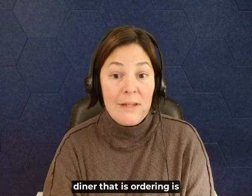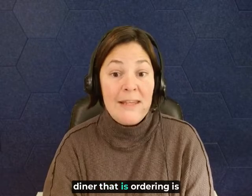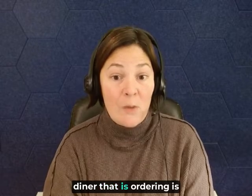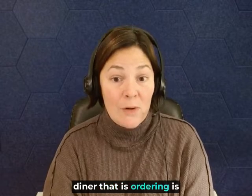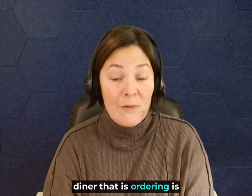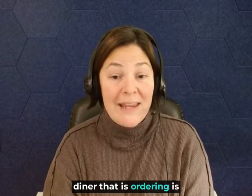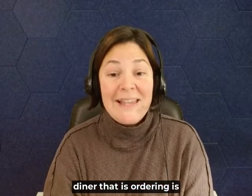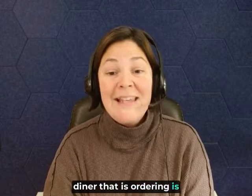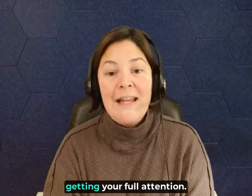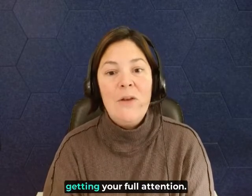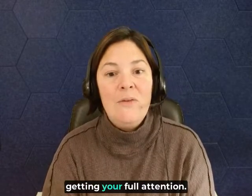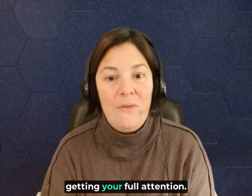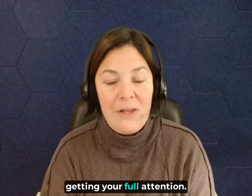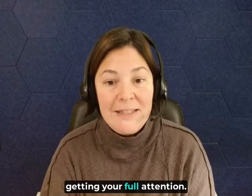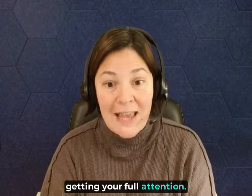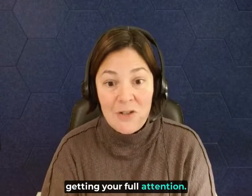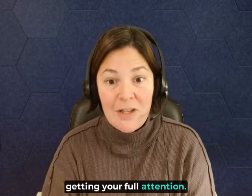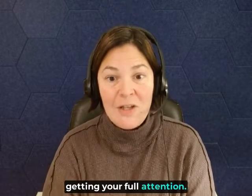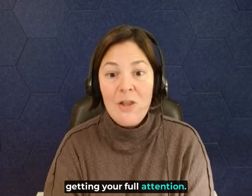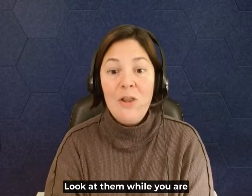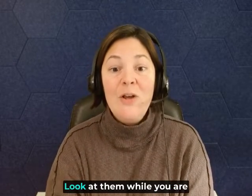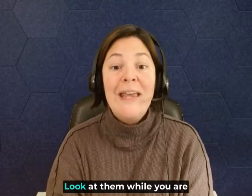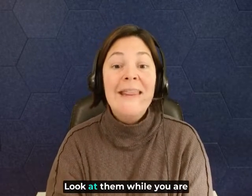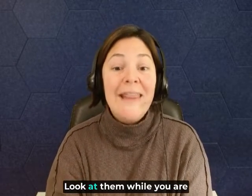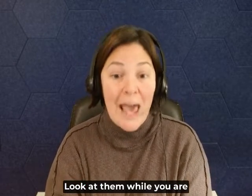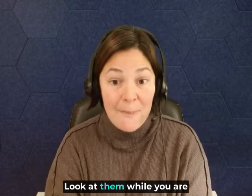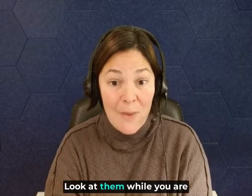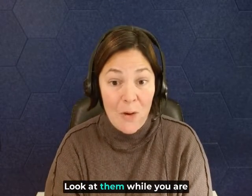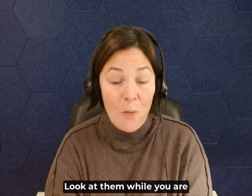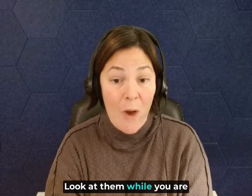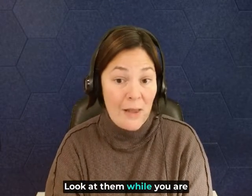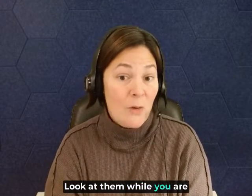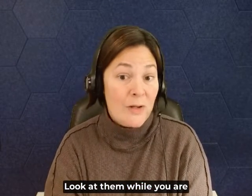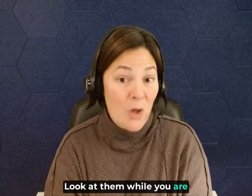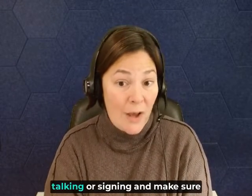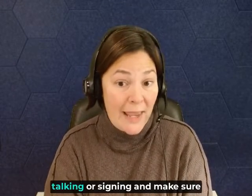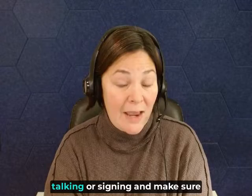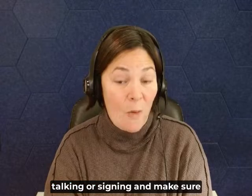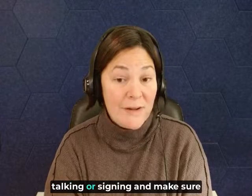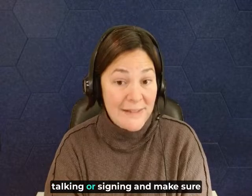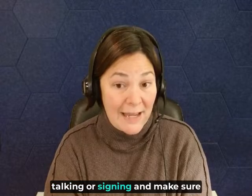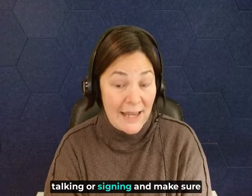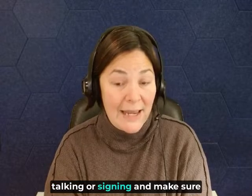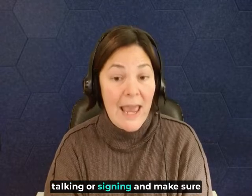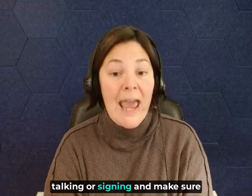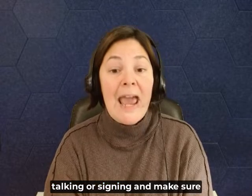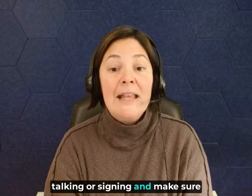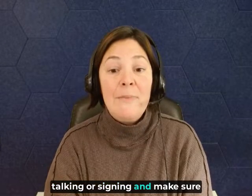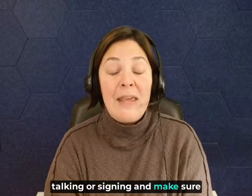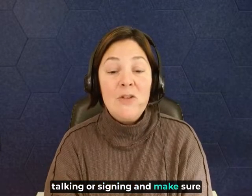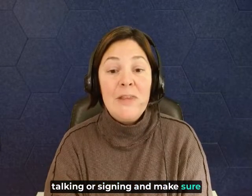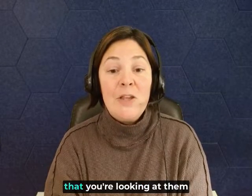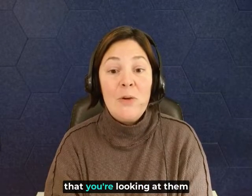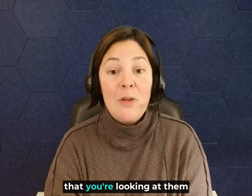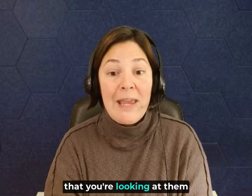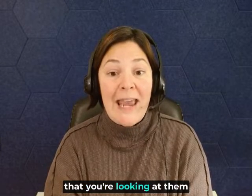is ordering is getting your full attention. Look at them while you are talking or signing and make sure that you're looking at